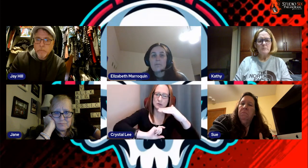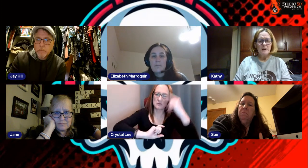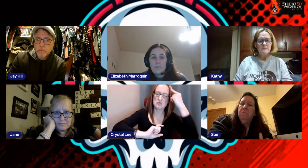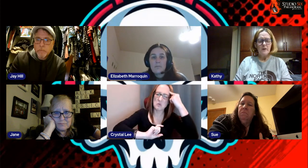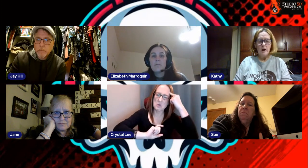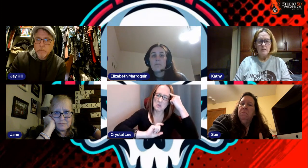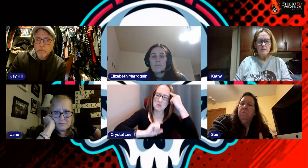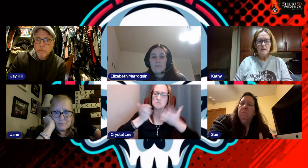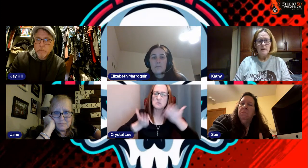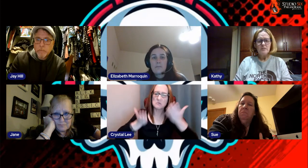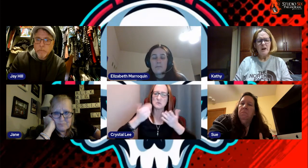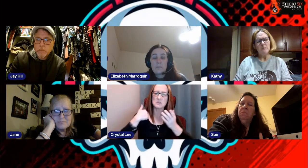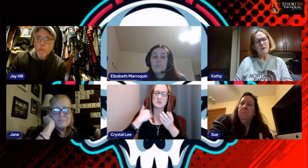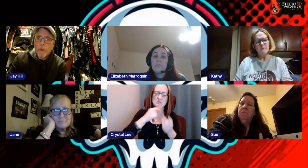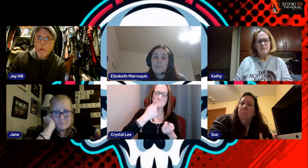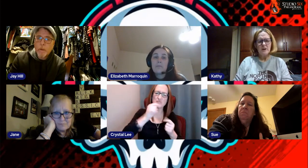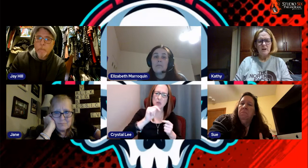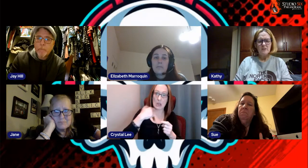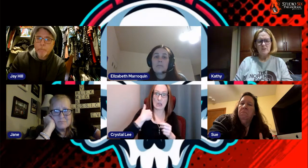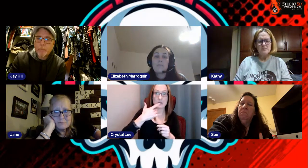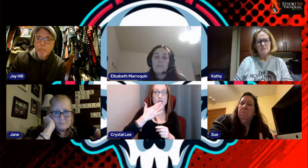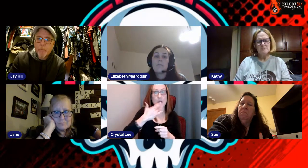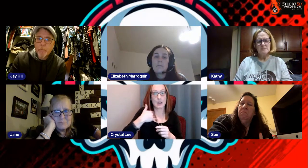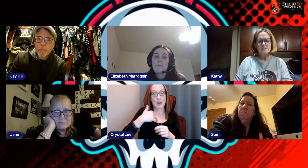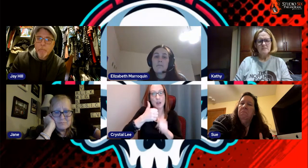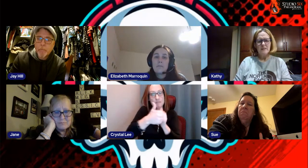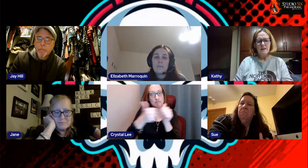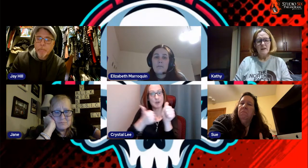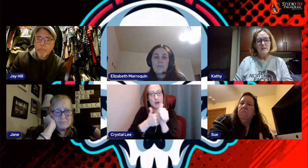to make a fall. Thought maybe right. It's not good.